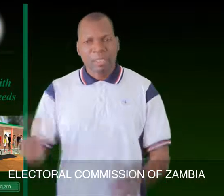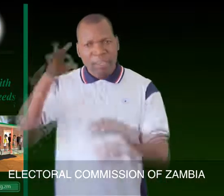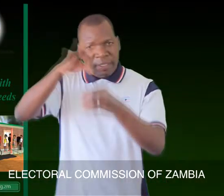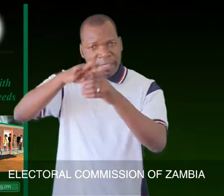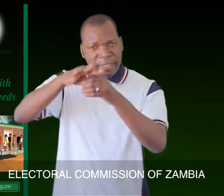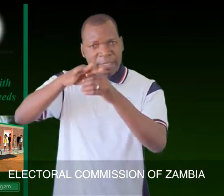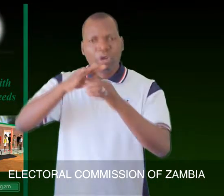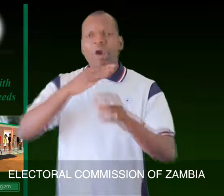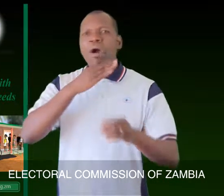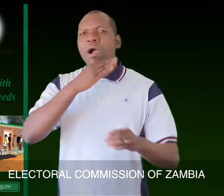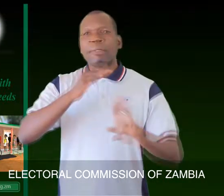Electoral Commission of Zambia.